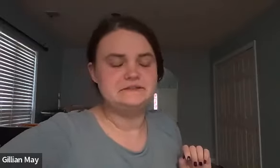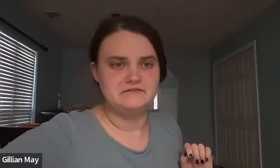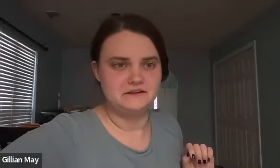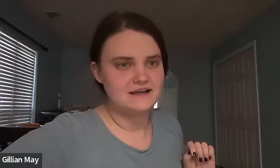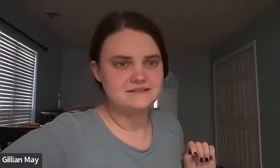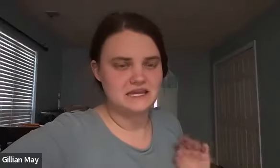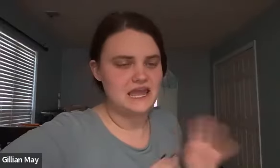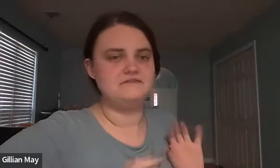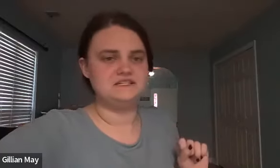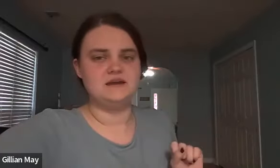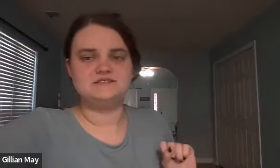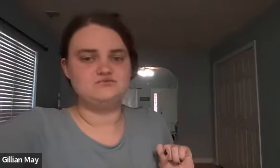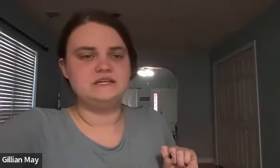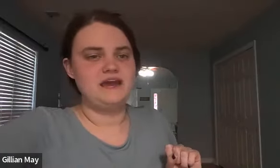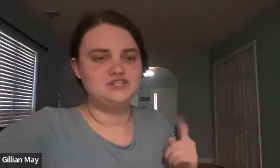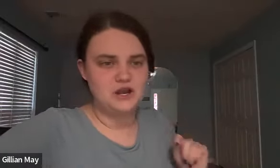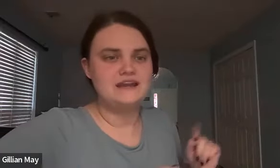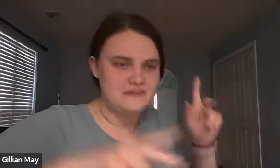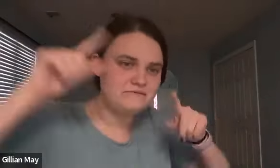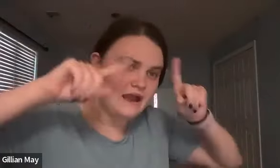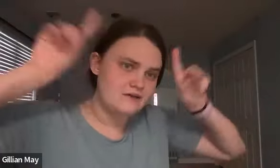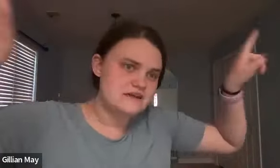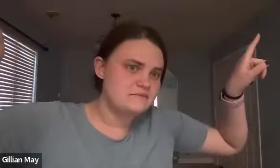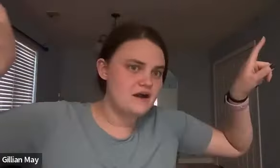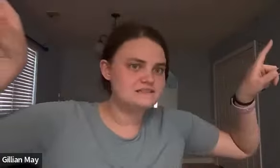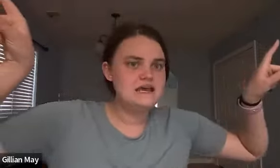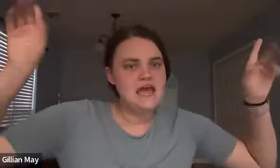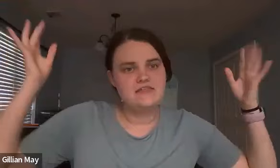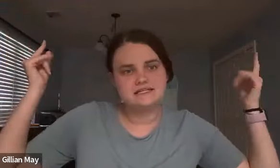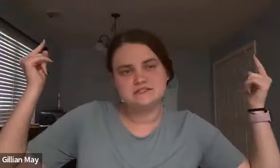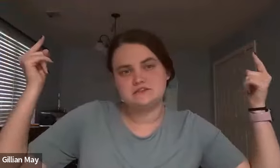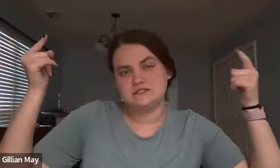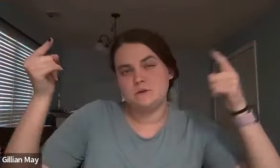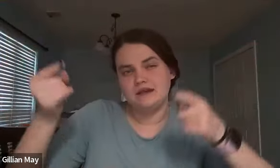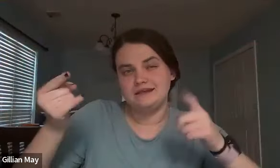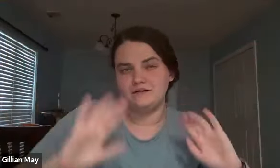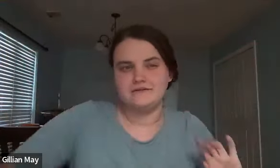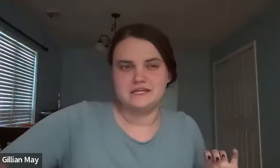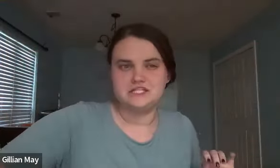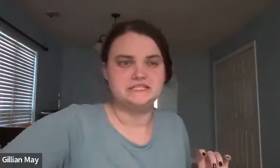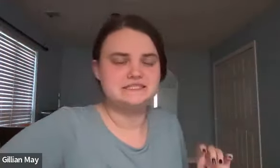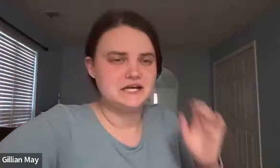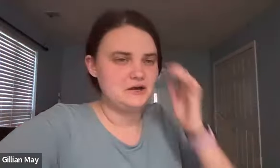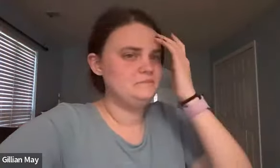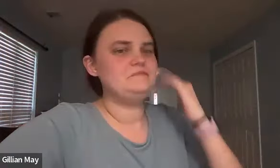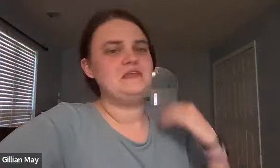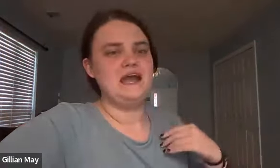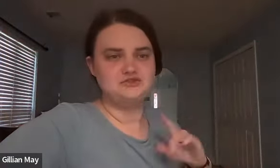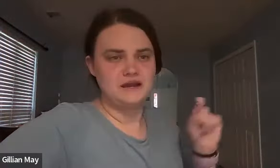every class, like every time. It's really bad. I try to think outside the box and then I still zero back in on the kitchen. So I try to,